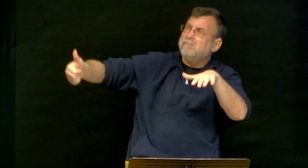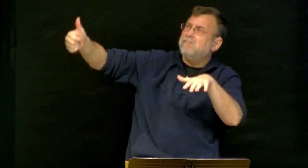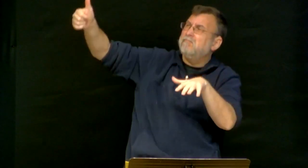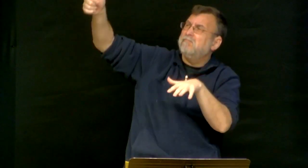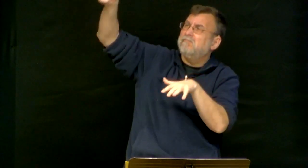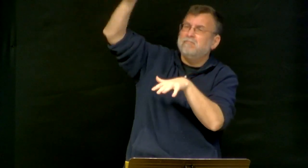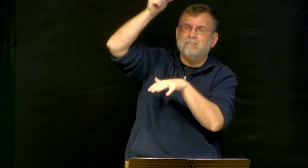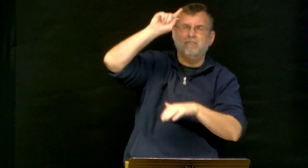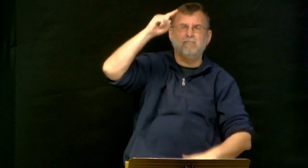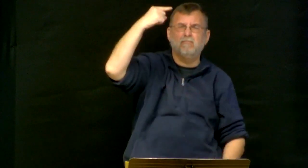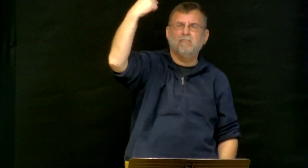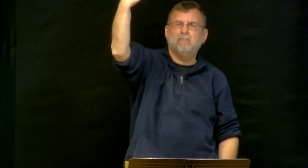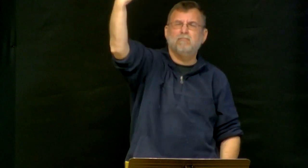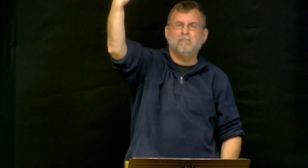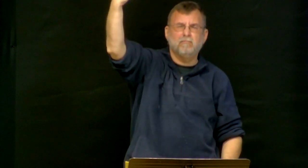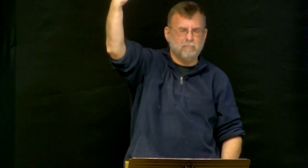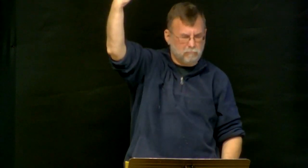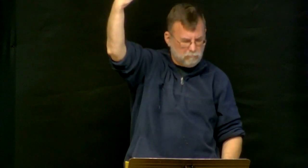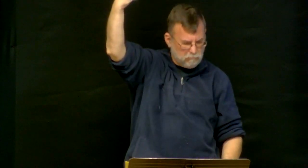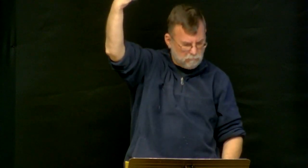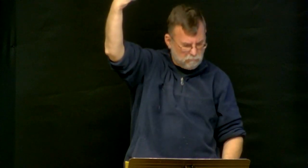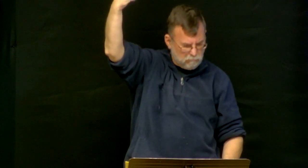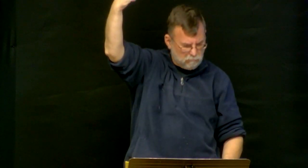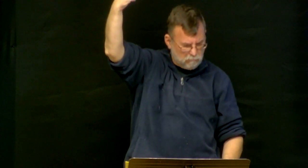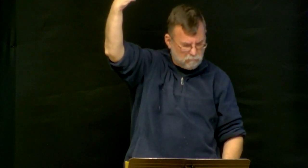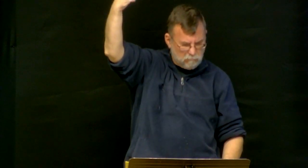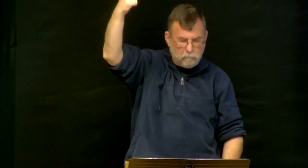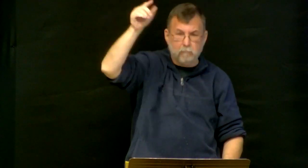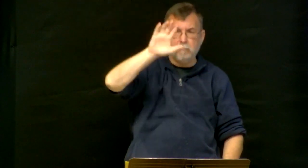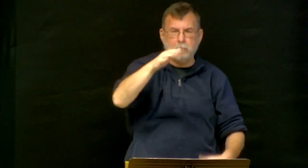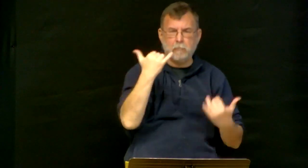then we have to put God at the top of that list. He is first and foremost.